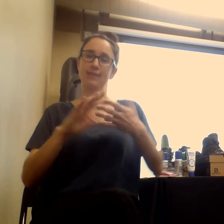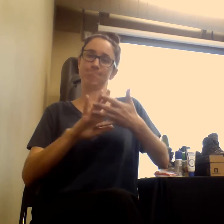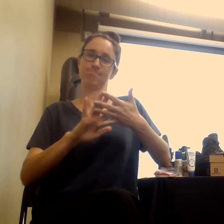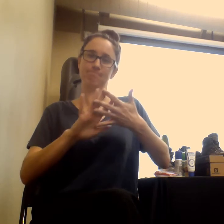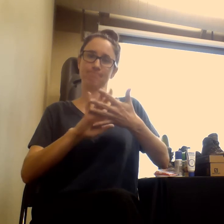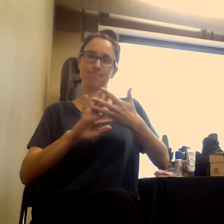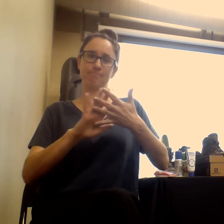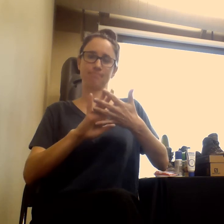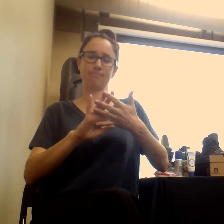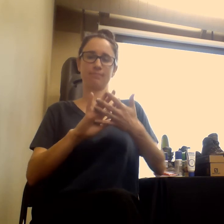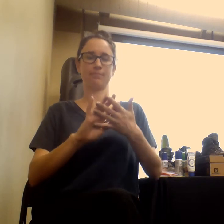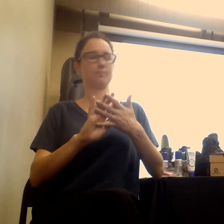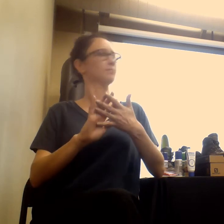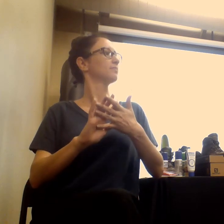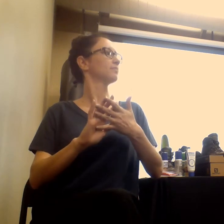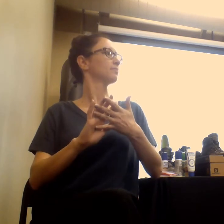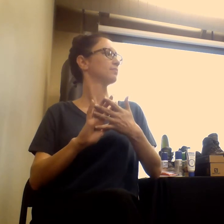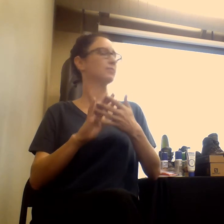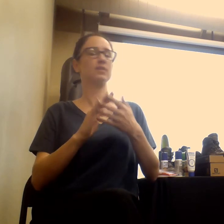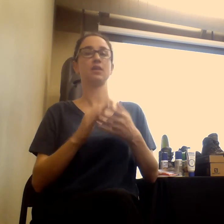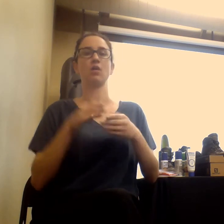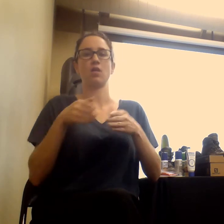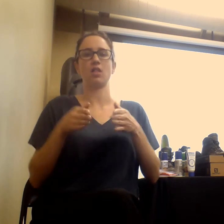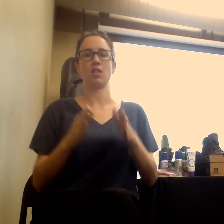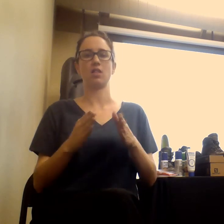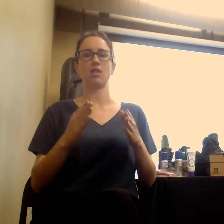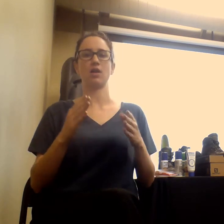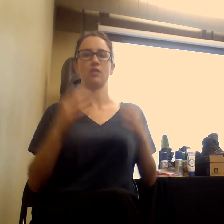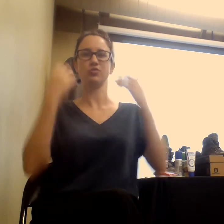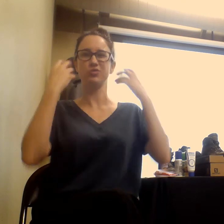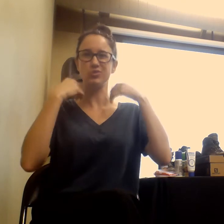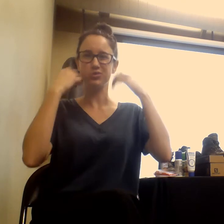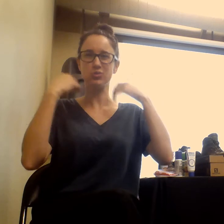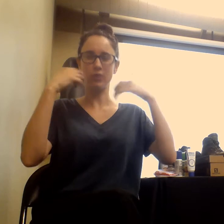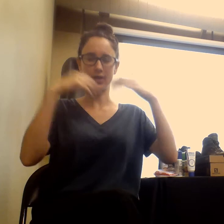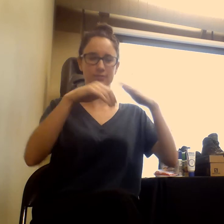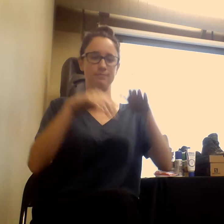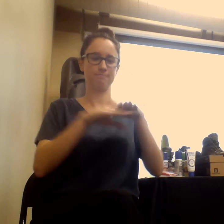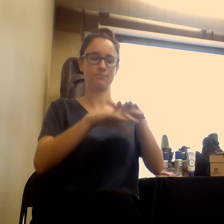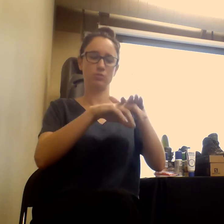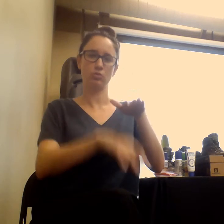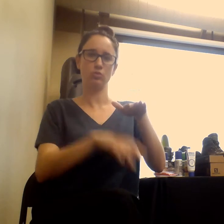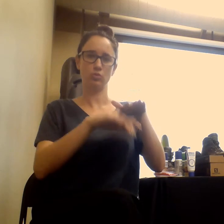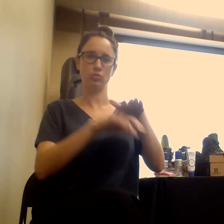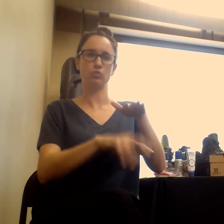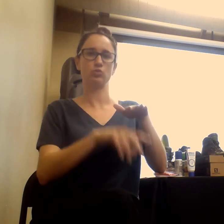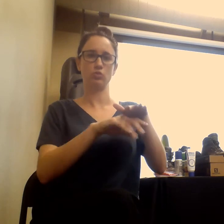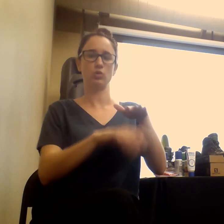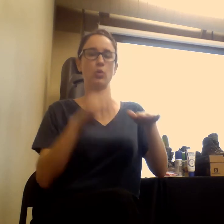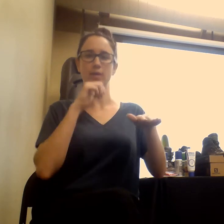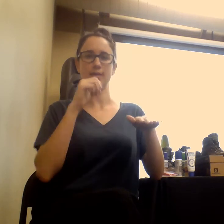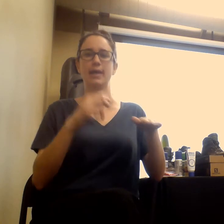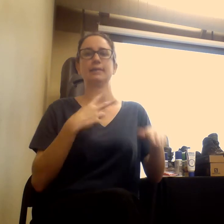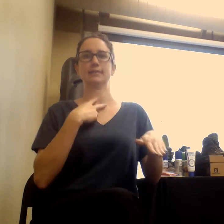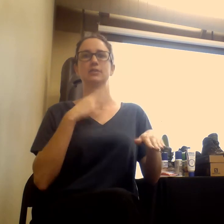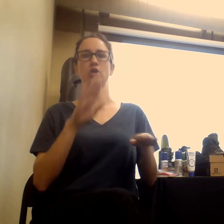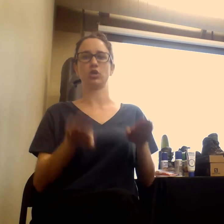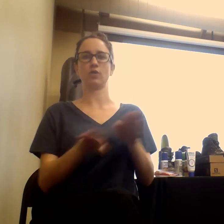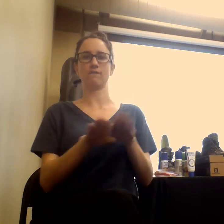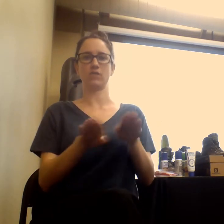display downstairs as I was grabbing these socks. They must have put it up during the day. But there's a display of some socks and 4 pins